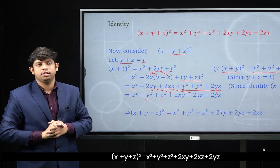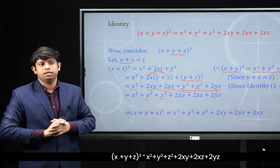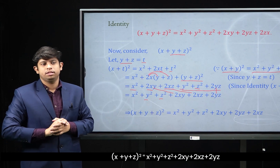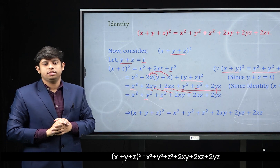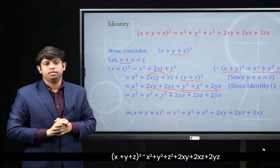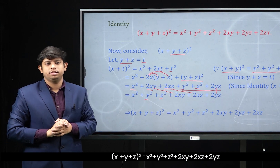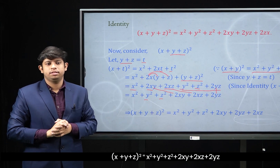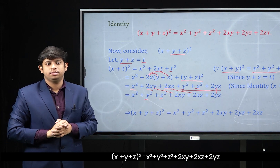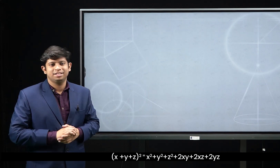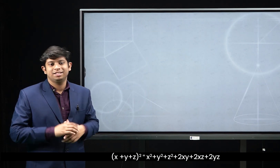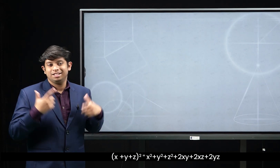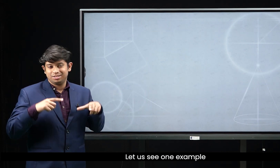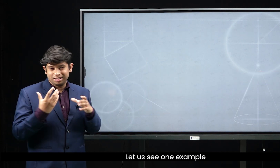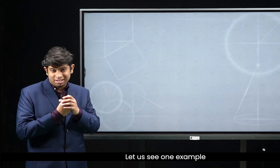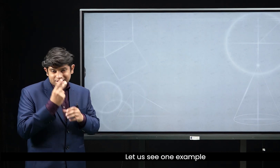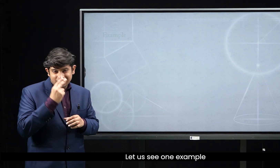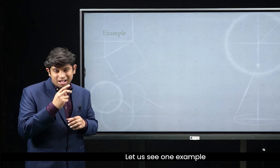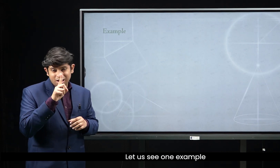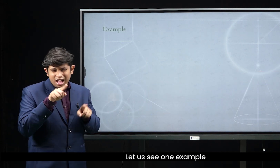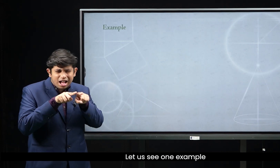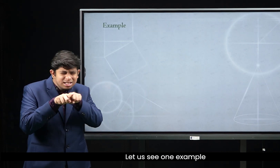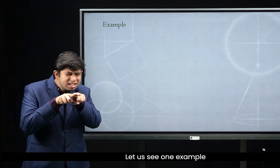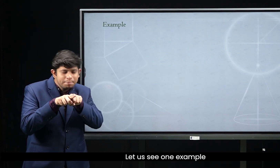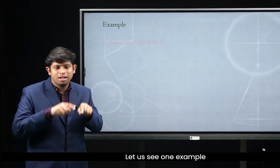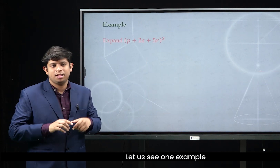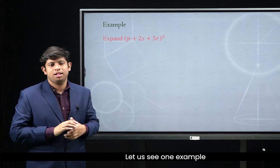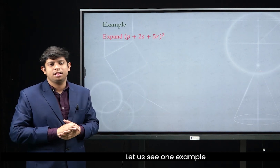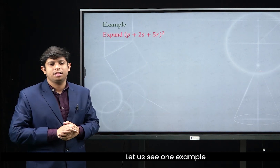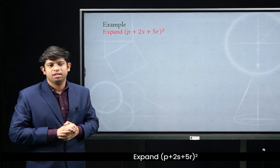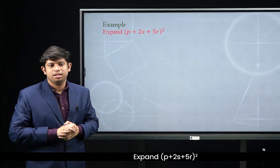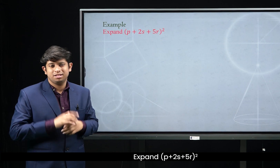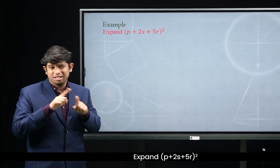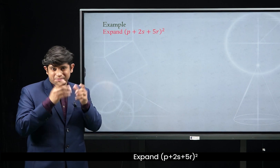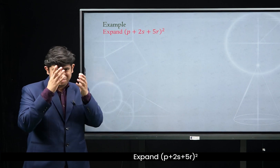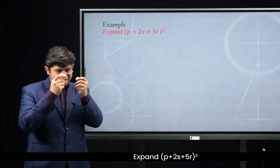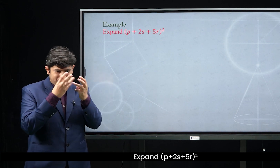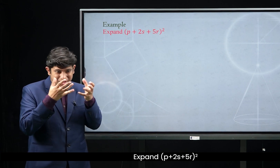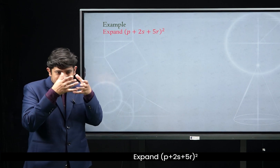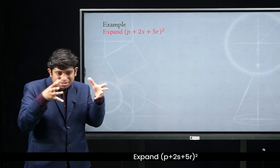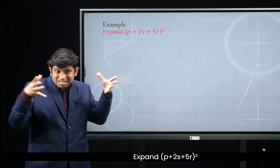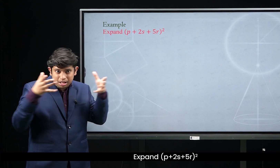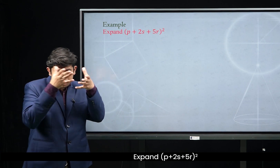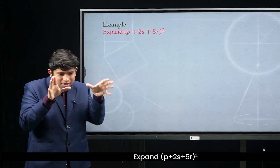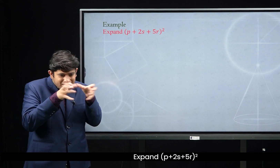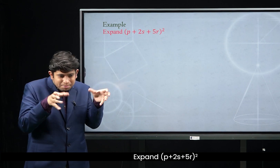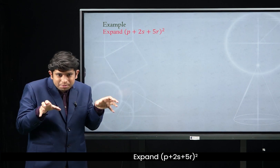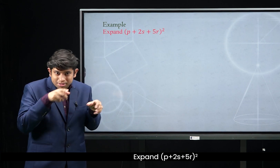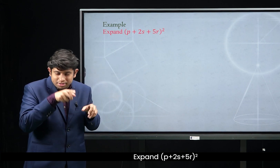plus 2xz. Let us see one example. Expand p plus 2s plus 5r whole